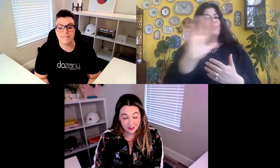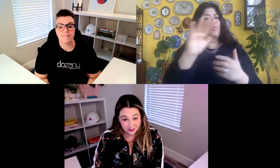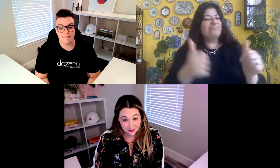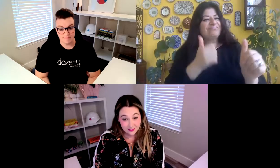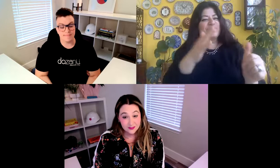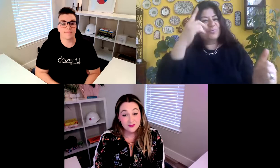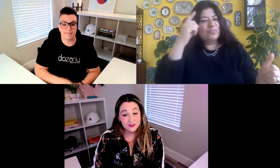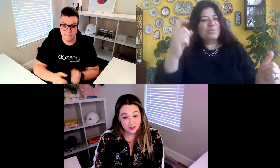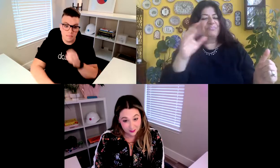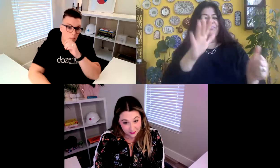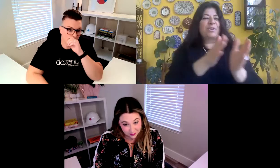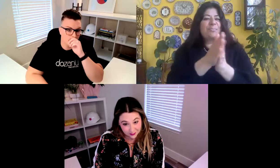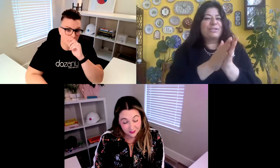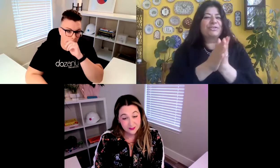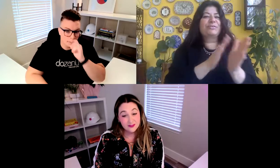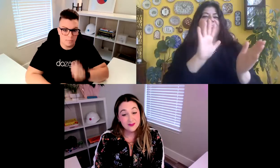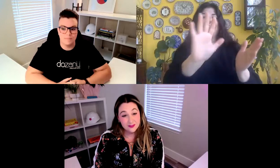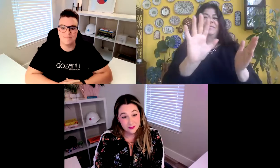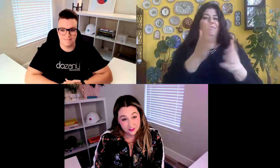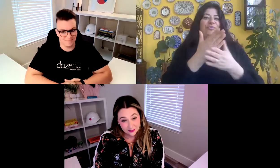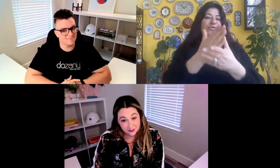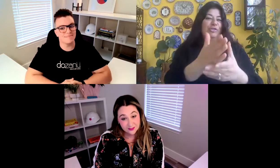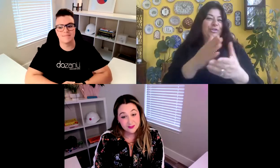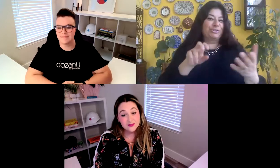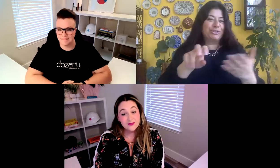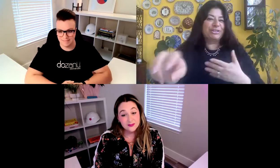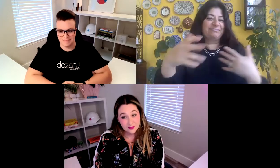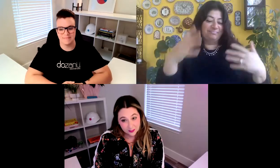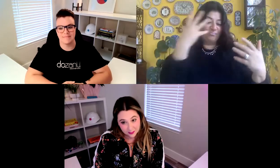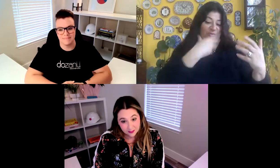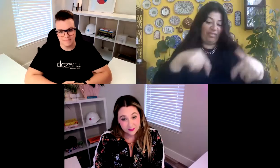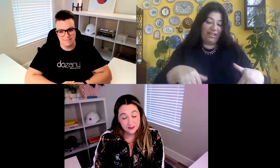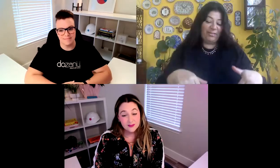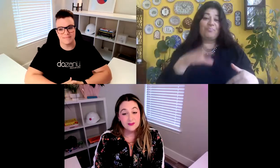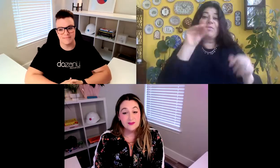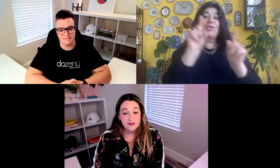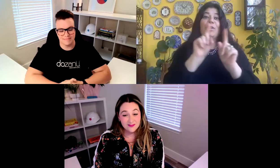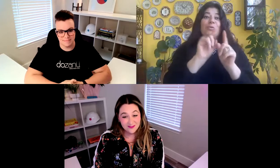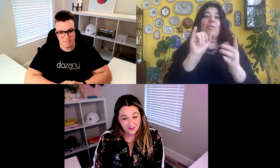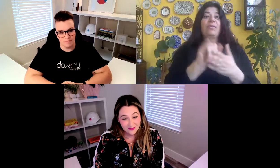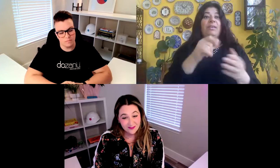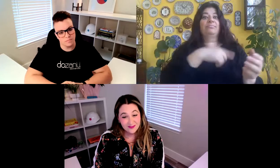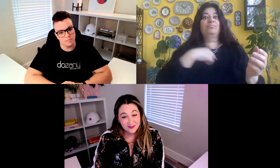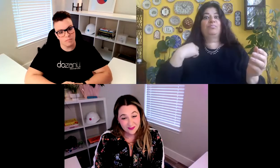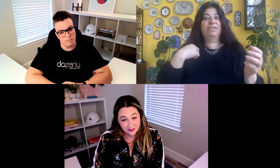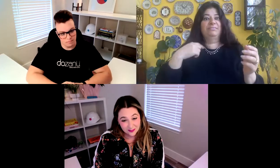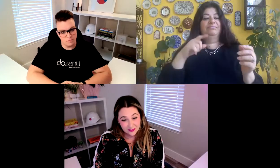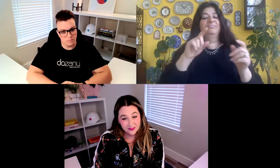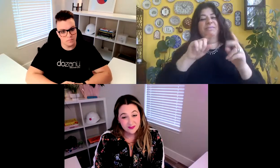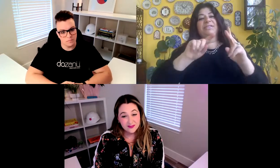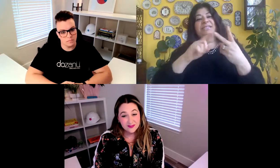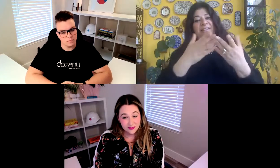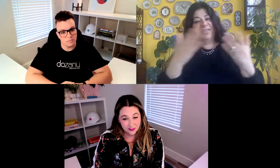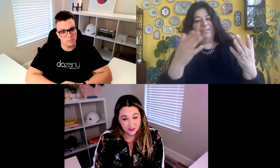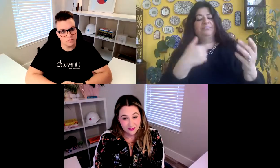the representation of light within all women and allowing women, deaf women, to dream, to share their journeys. And I thought it was such a